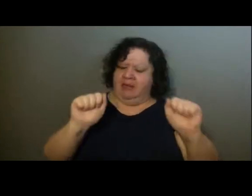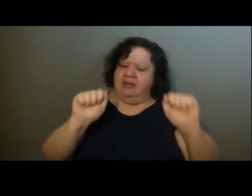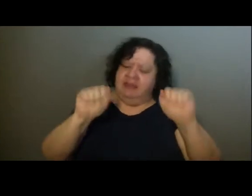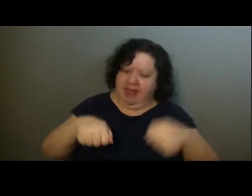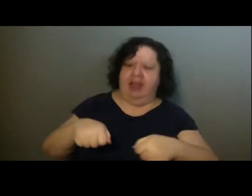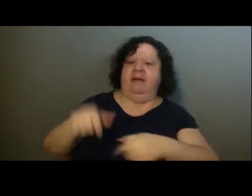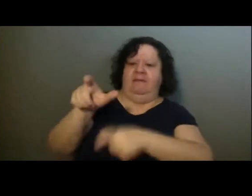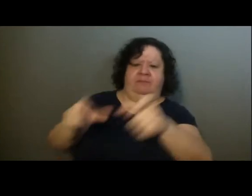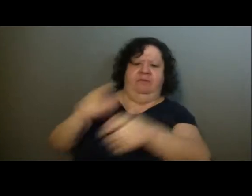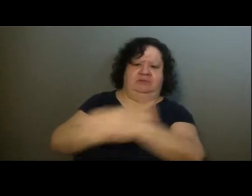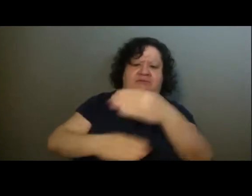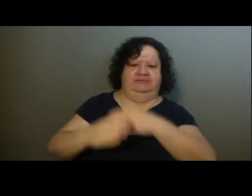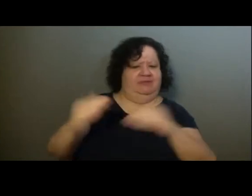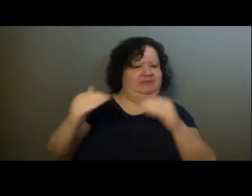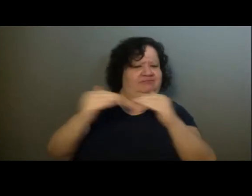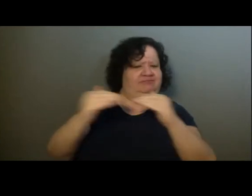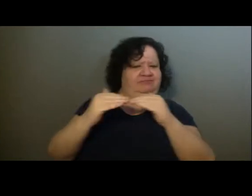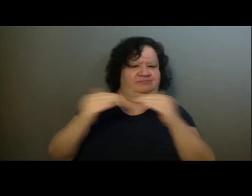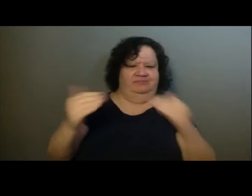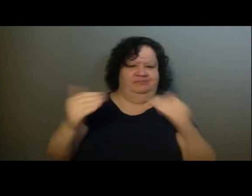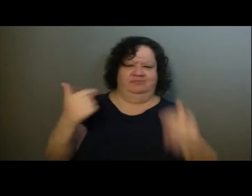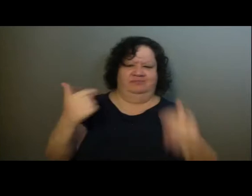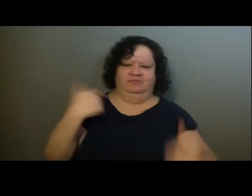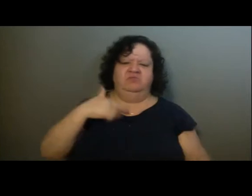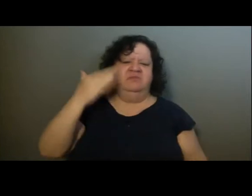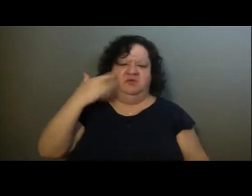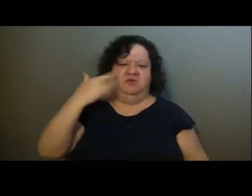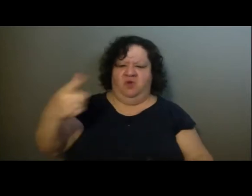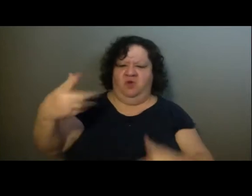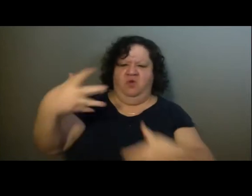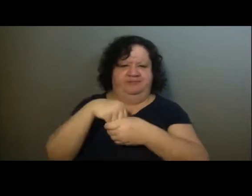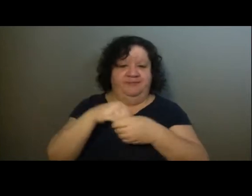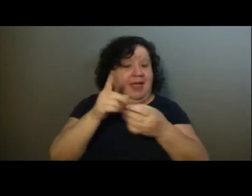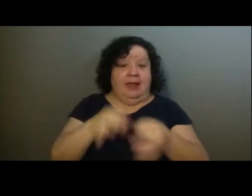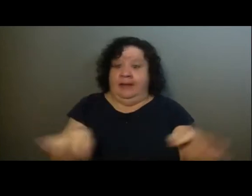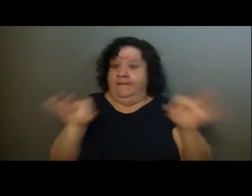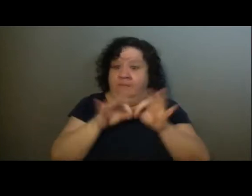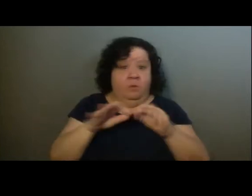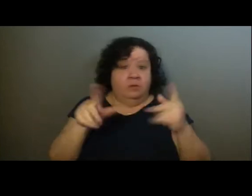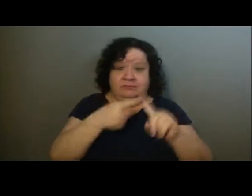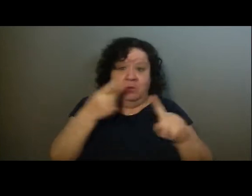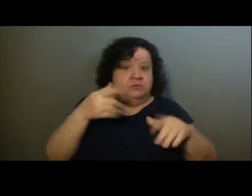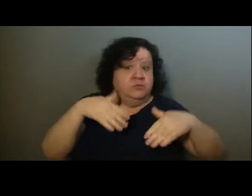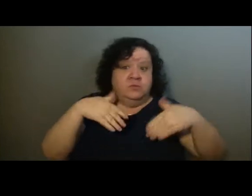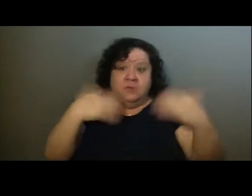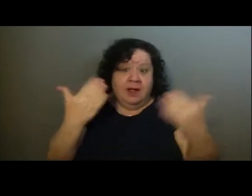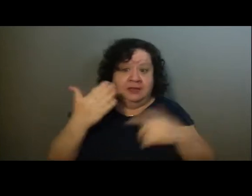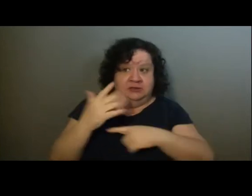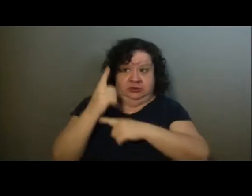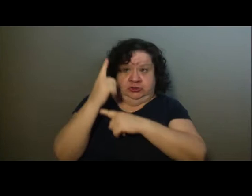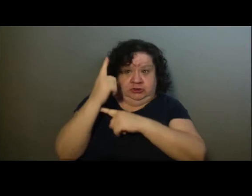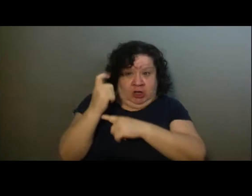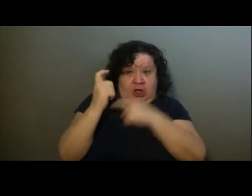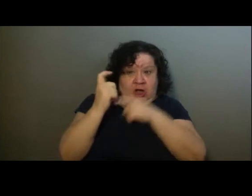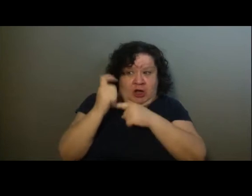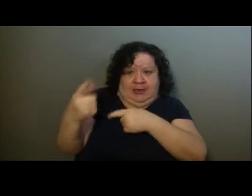and valuable when the specific requirements of persons with diverse disabilities while addressing the key